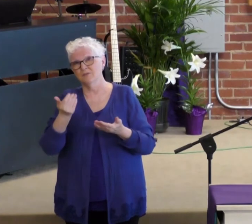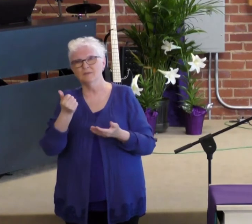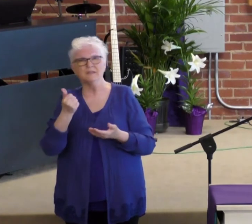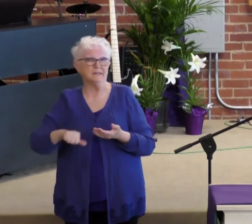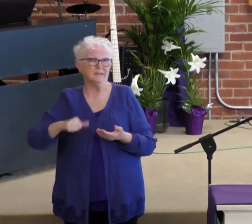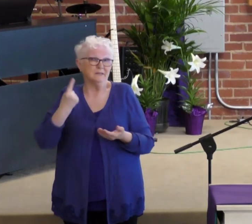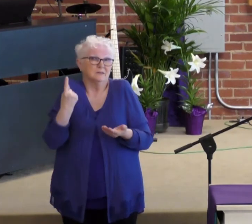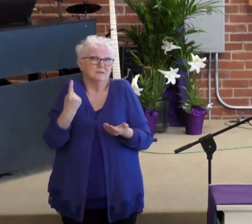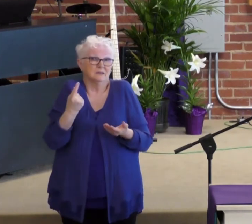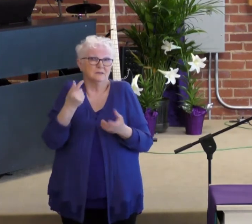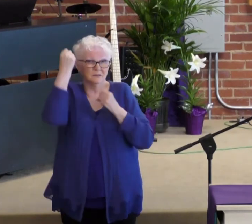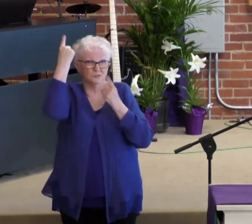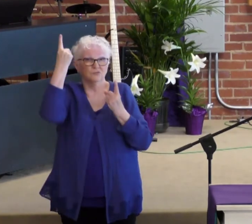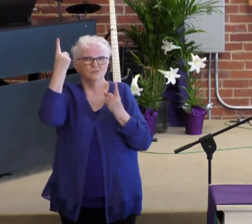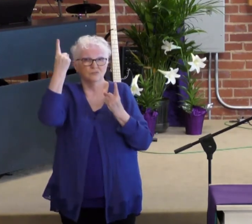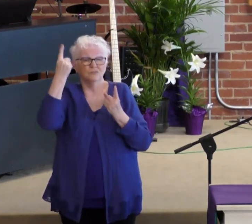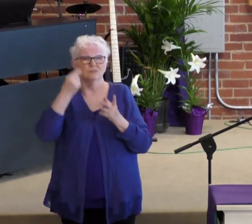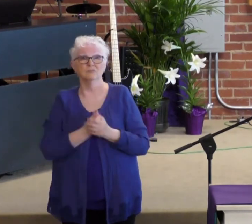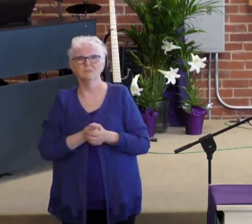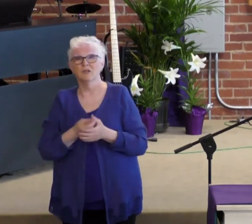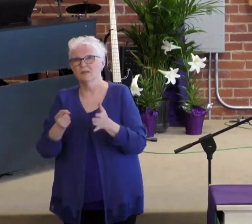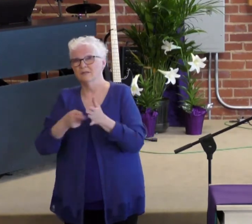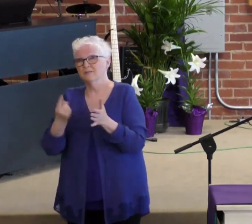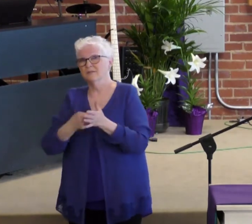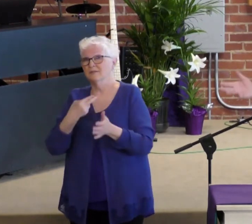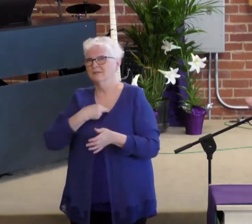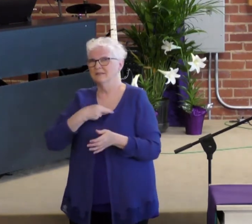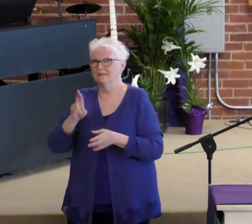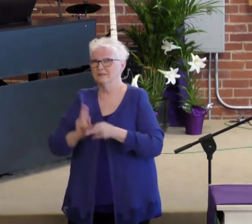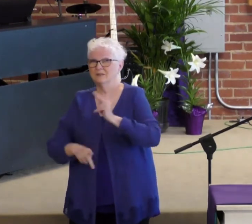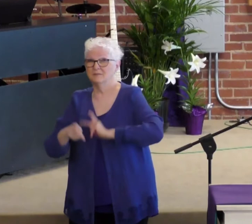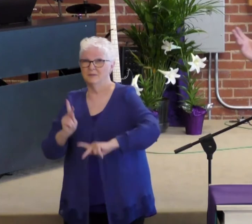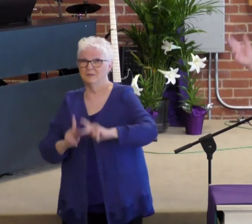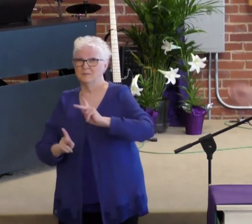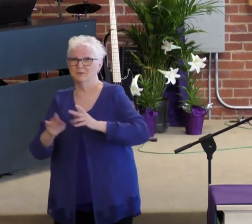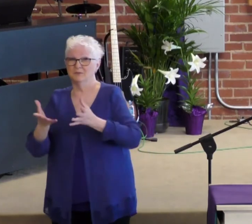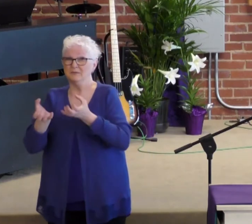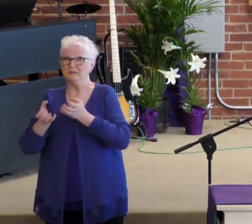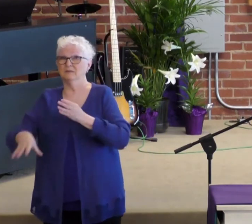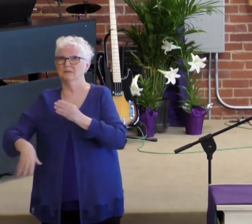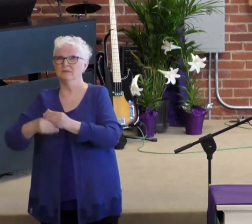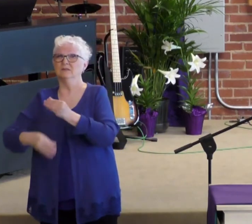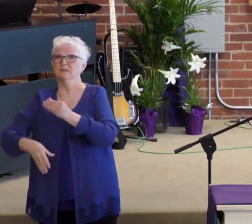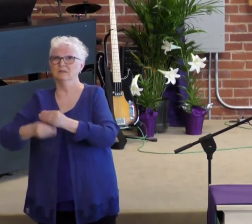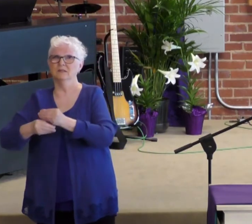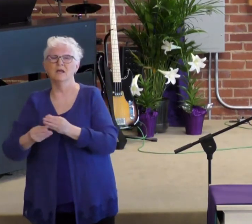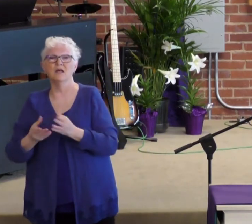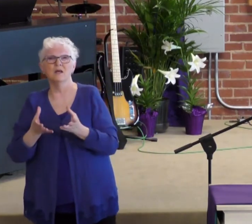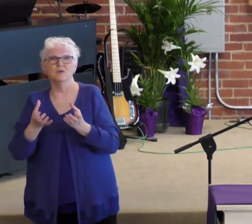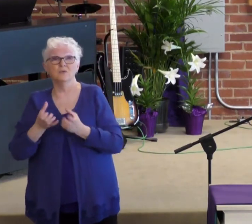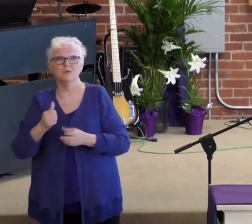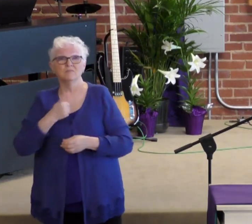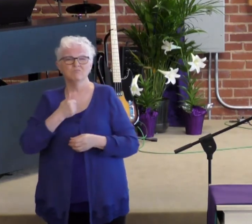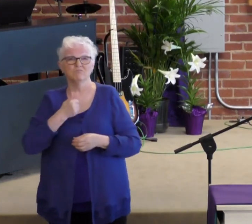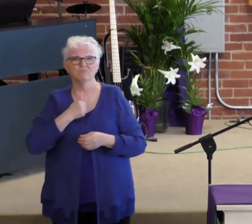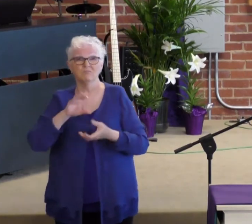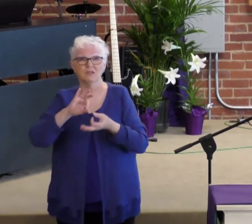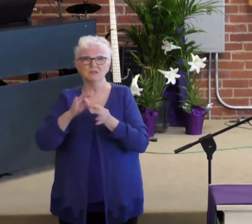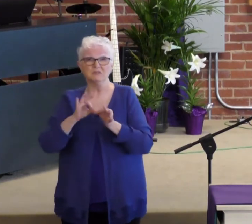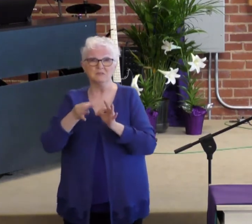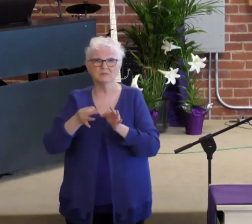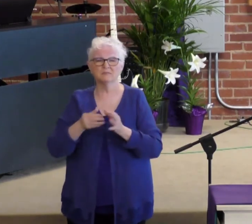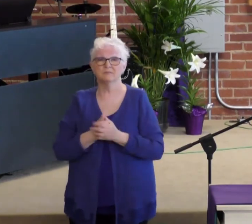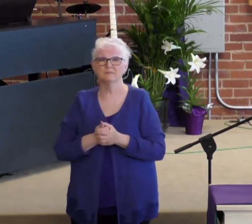it. But sometimes the religious people want to add on and put our own interpretation to it and try